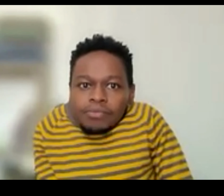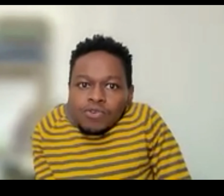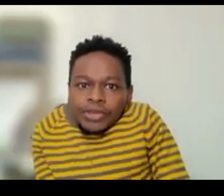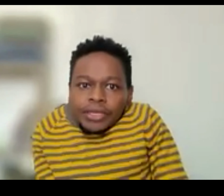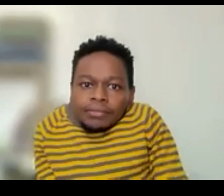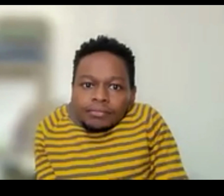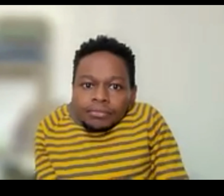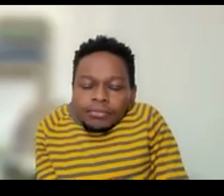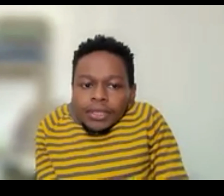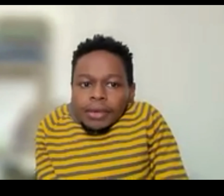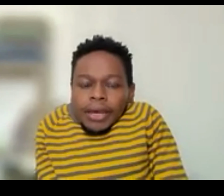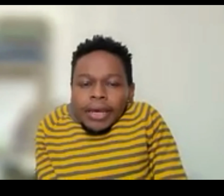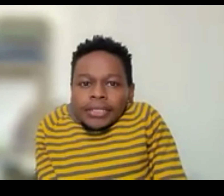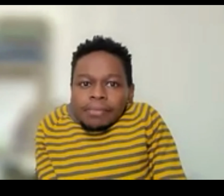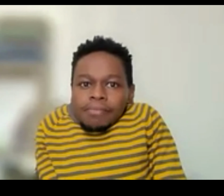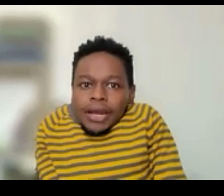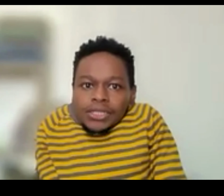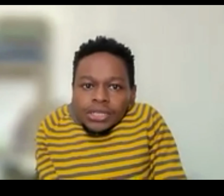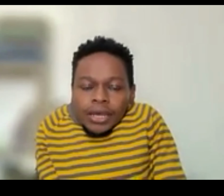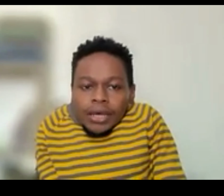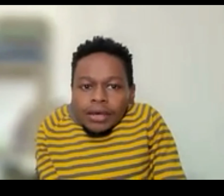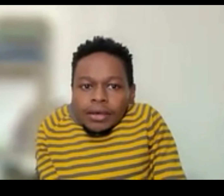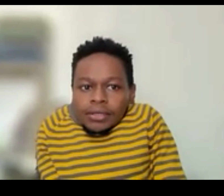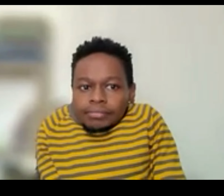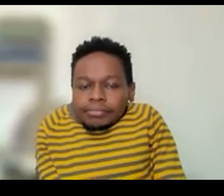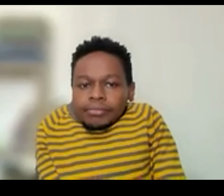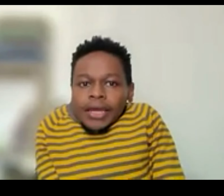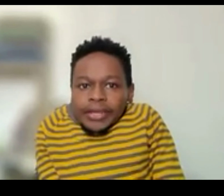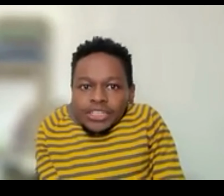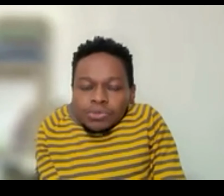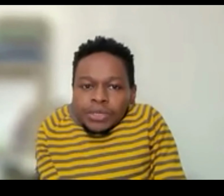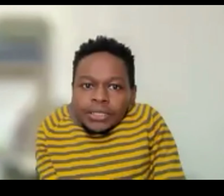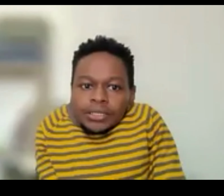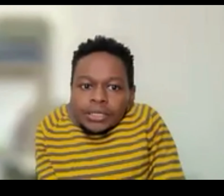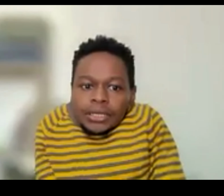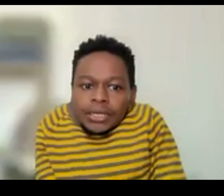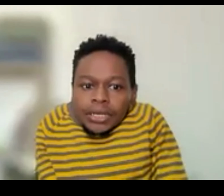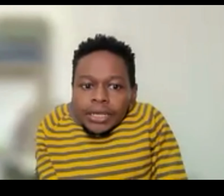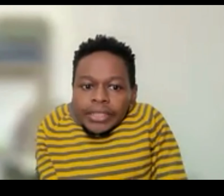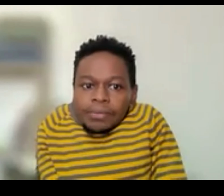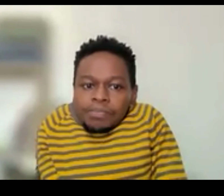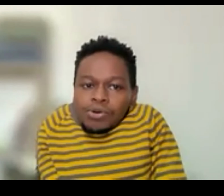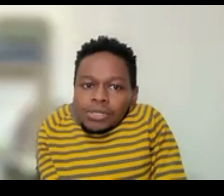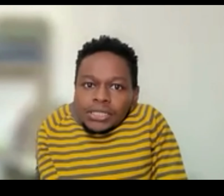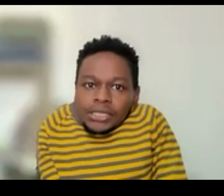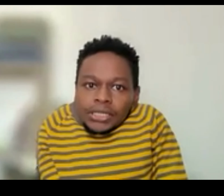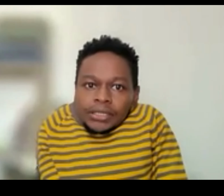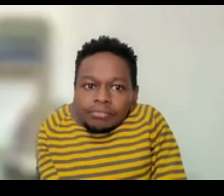moving at a much higher speed than policy,